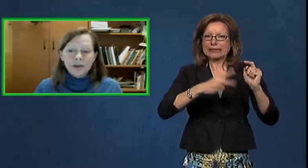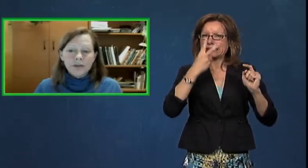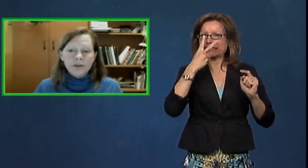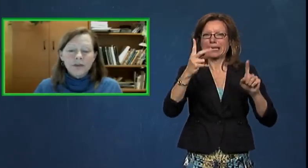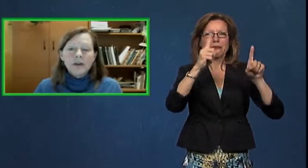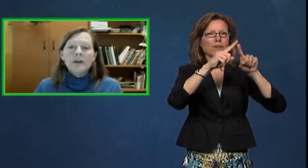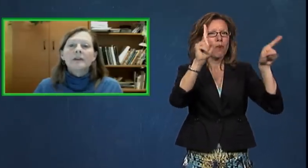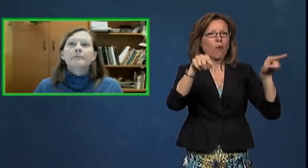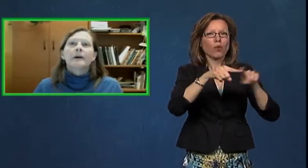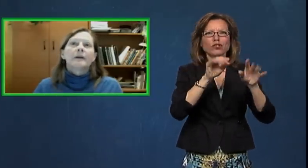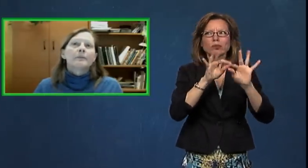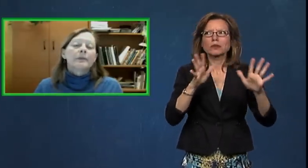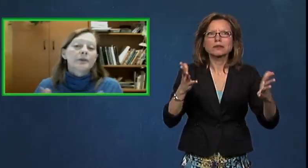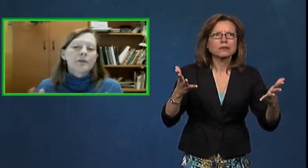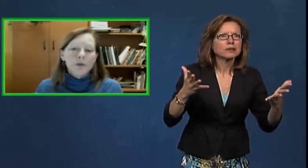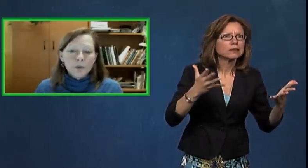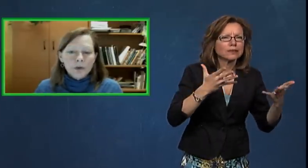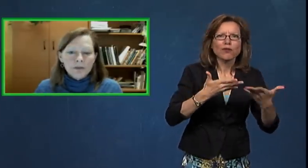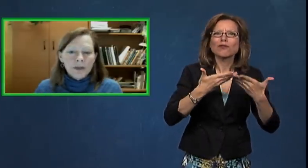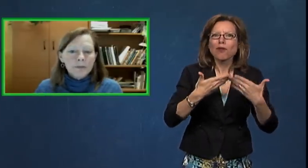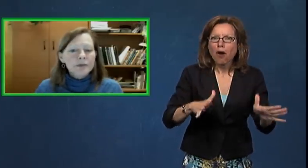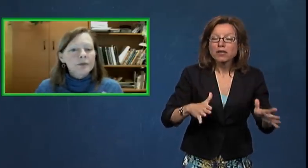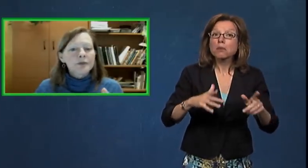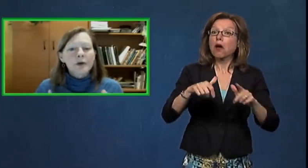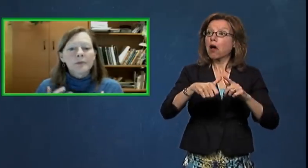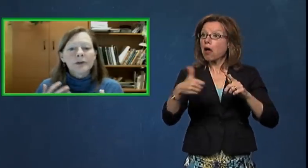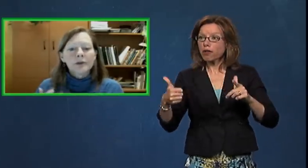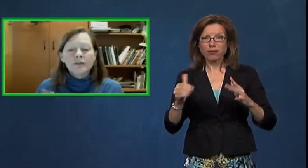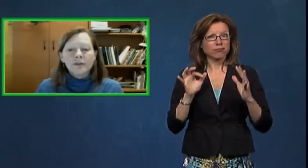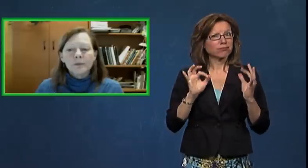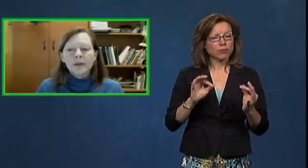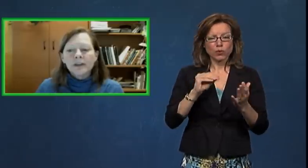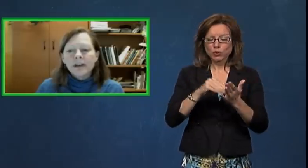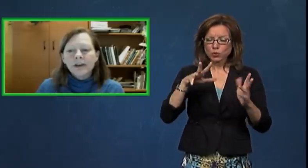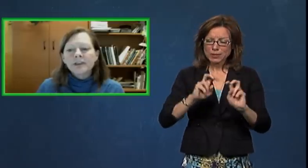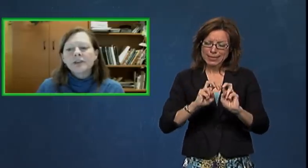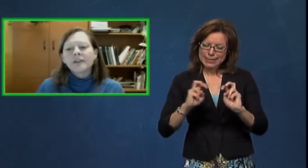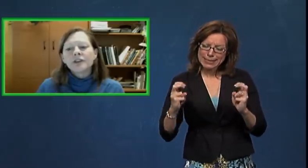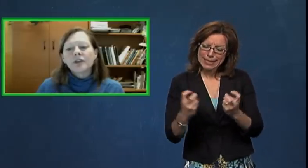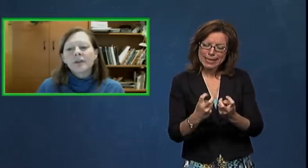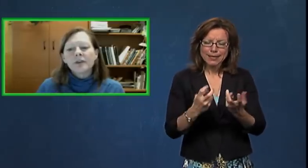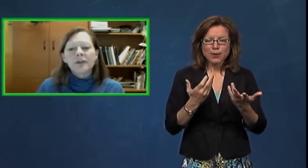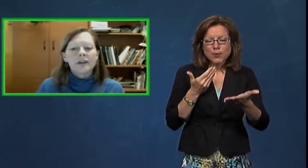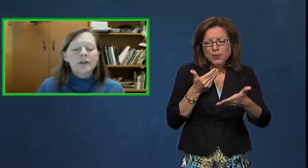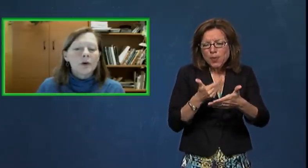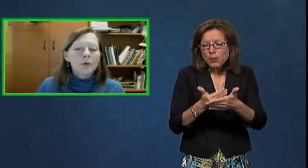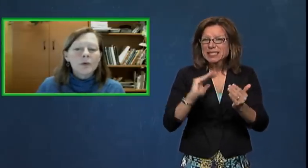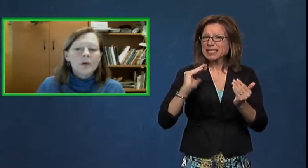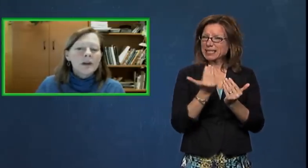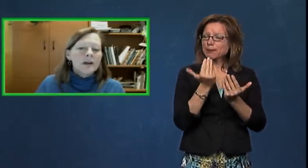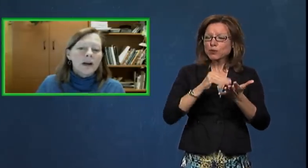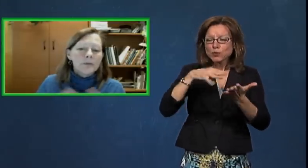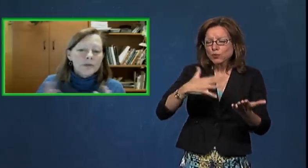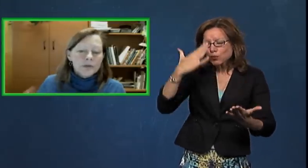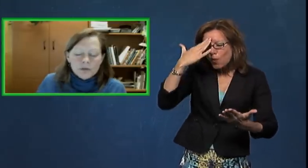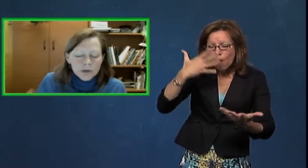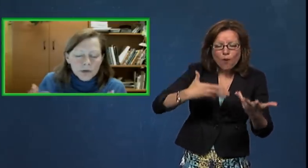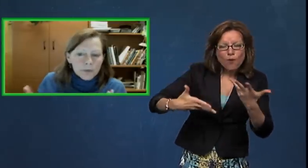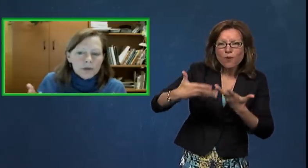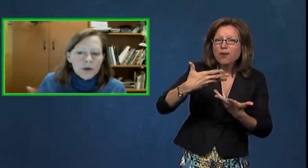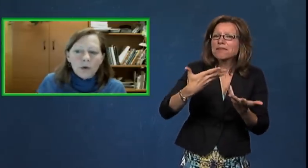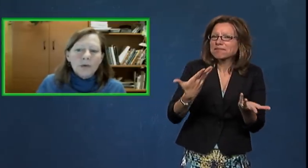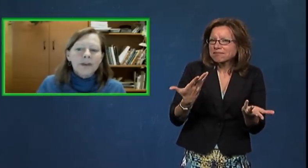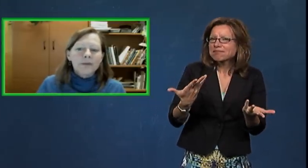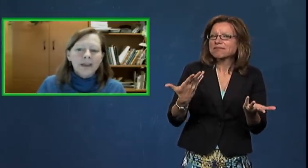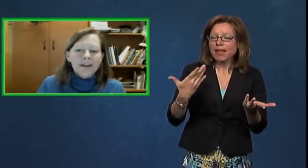each other. There's fewer of them, so there's probably good familiarity of each other. They know, they